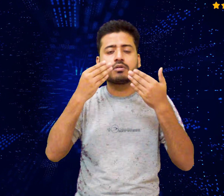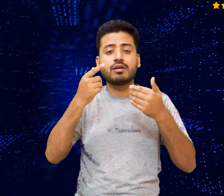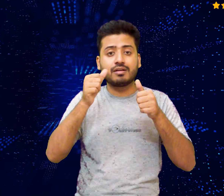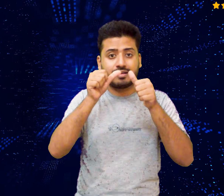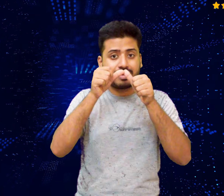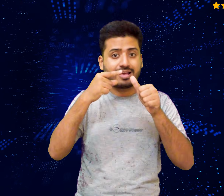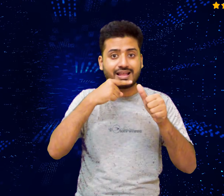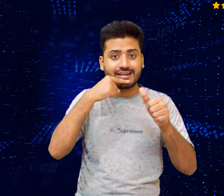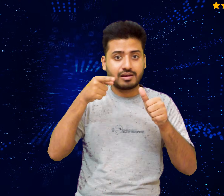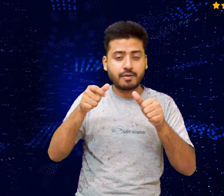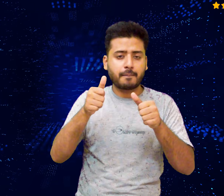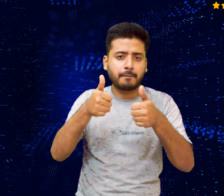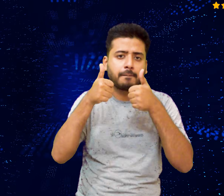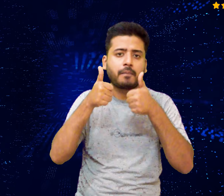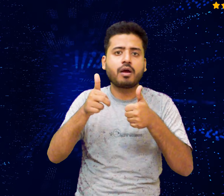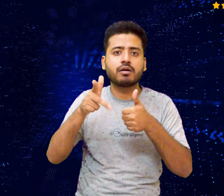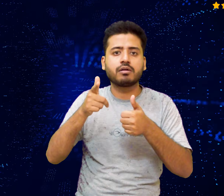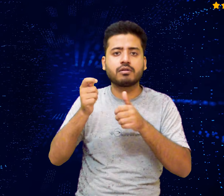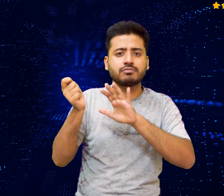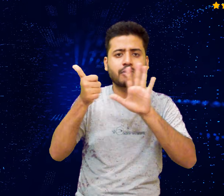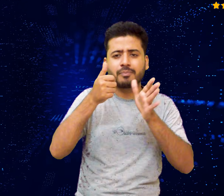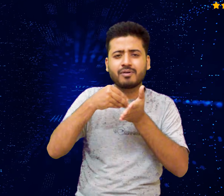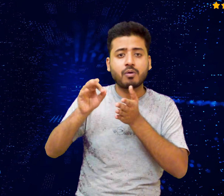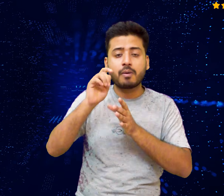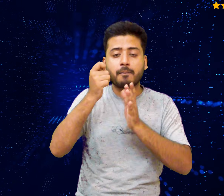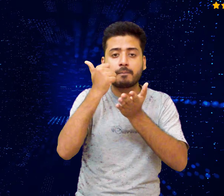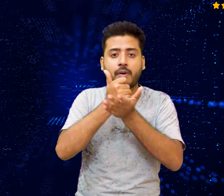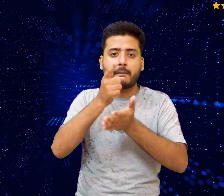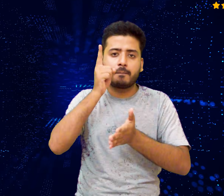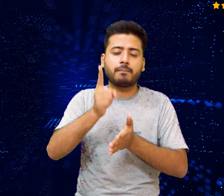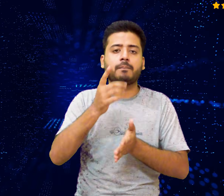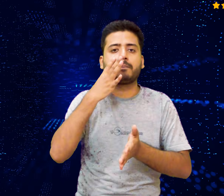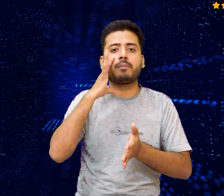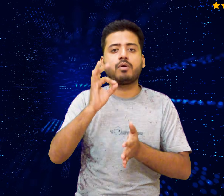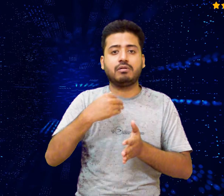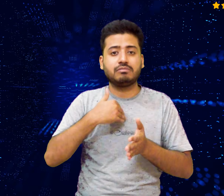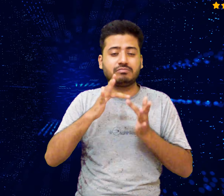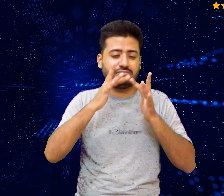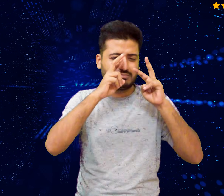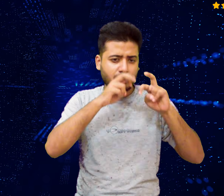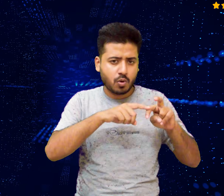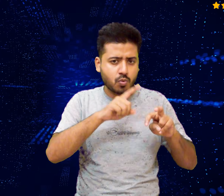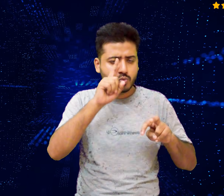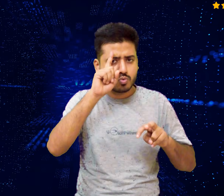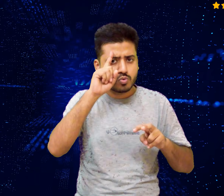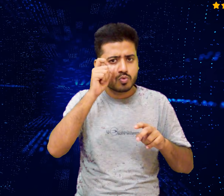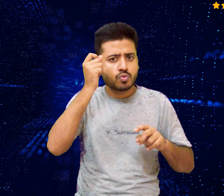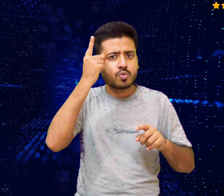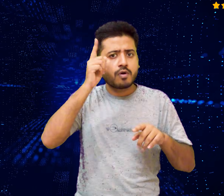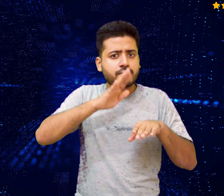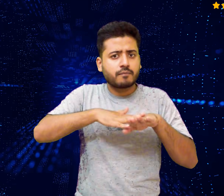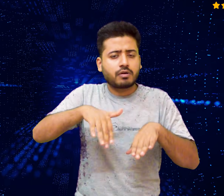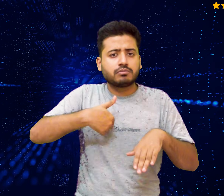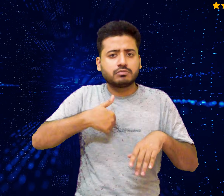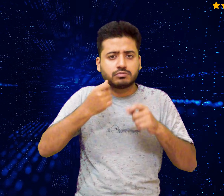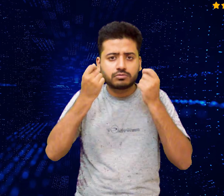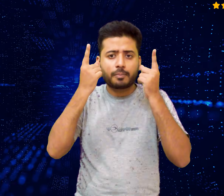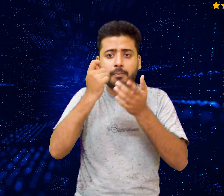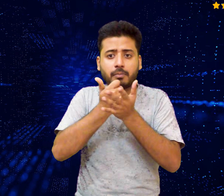verify its legitimacy. Never give out your personal information, account credentials, or one-time passwords to unverified